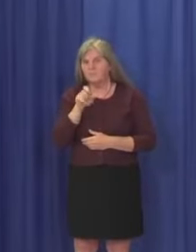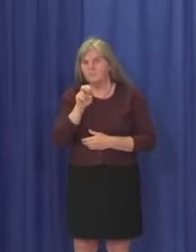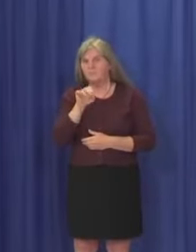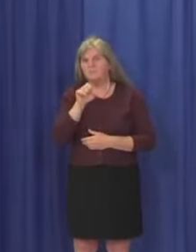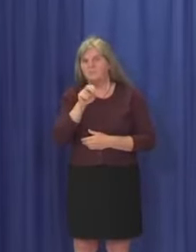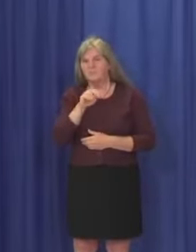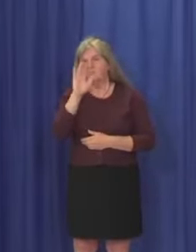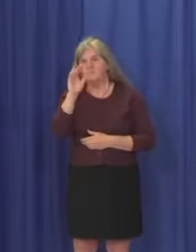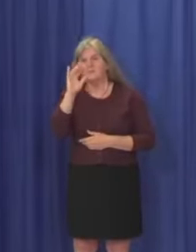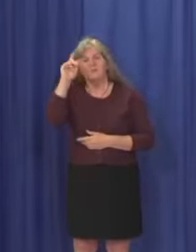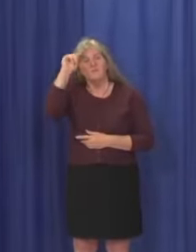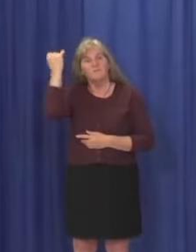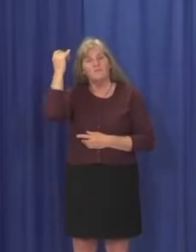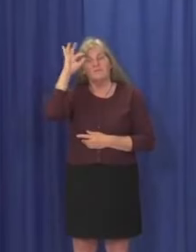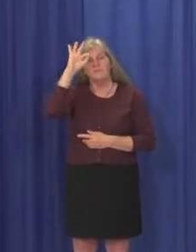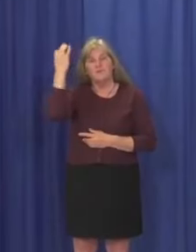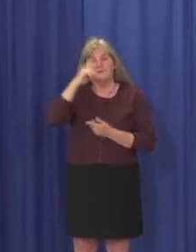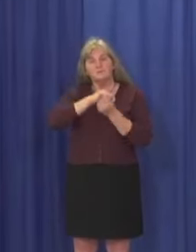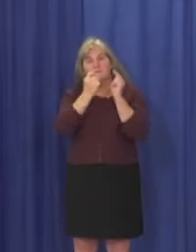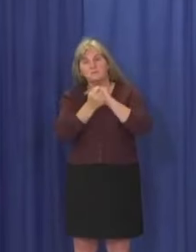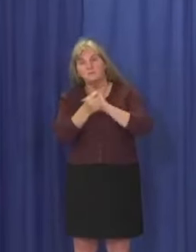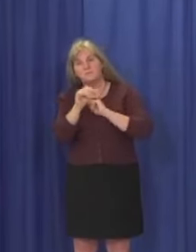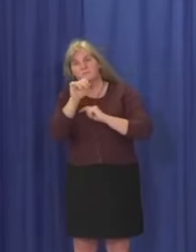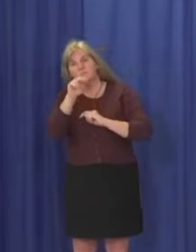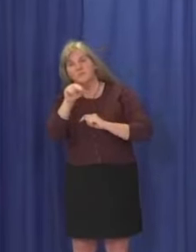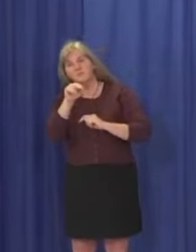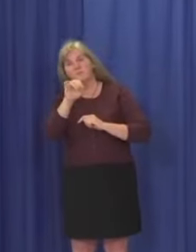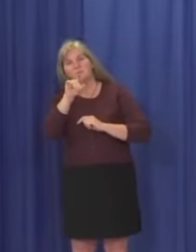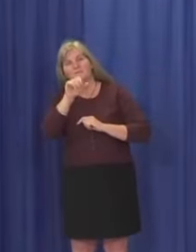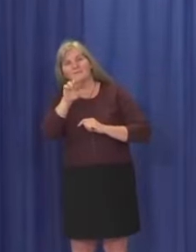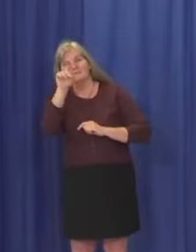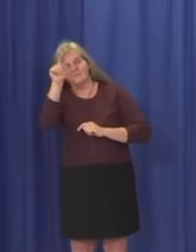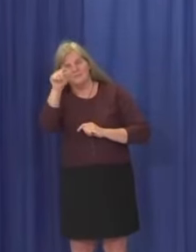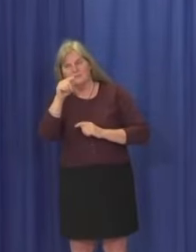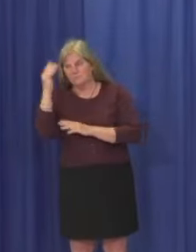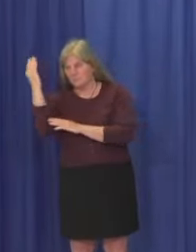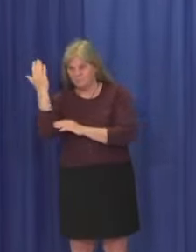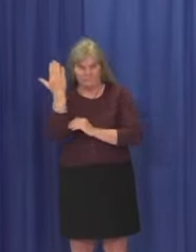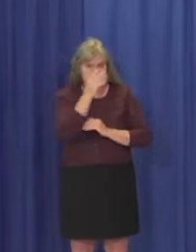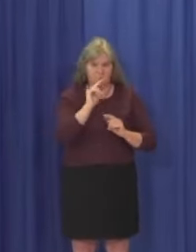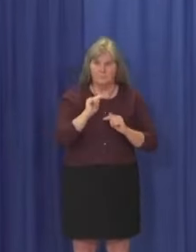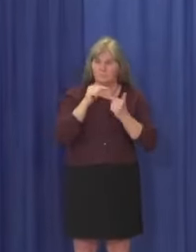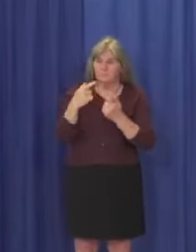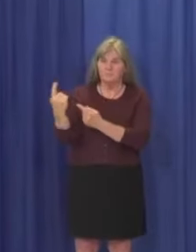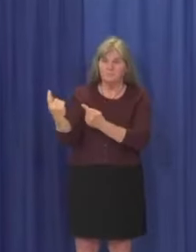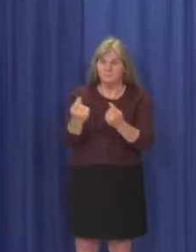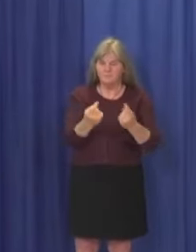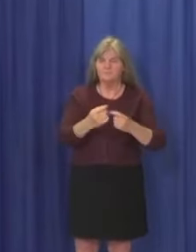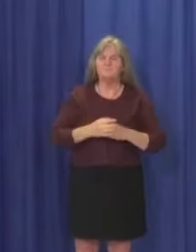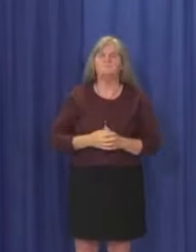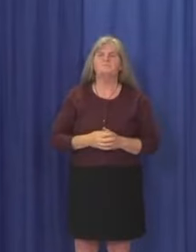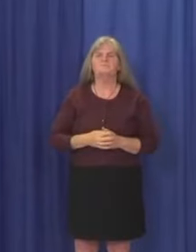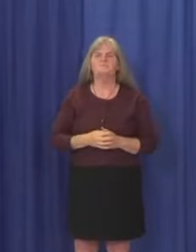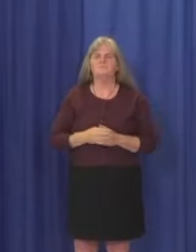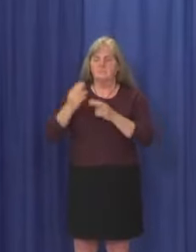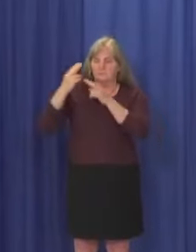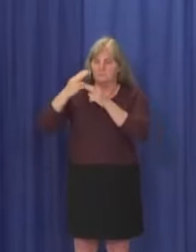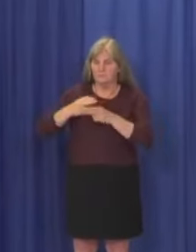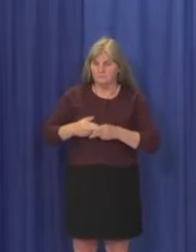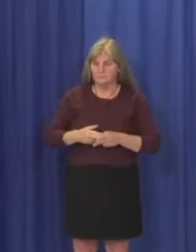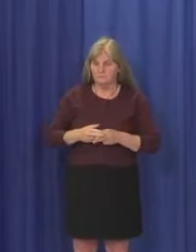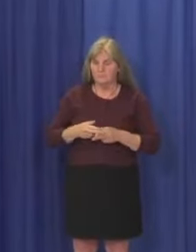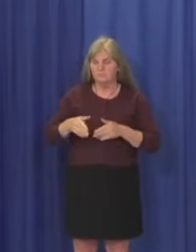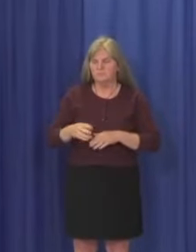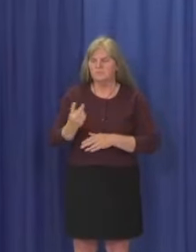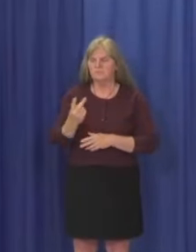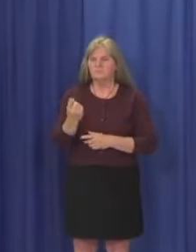and our French language translation by André Boursier. Following our speakers, we will go to the phone lines for questions from reporters. We will call you by name and